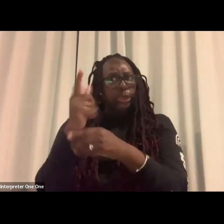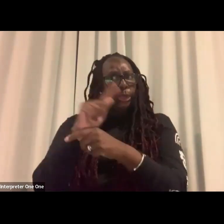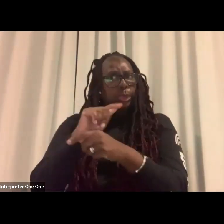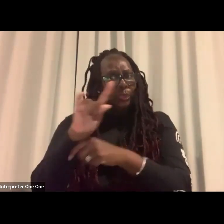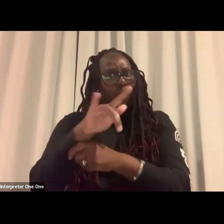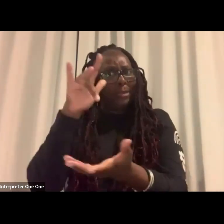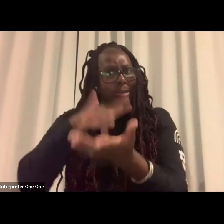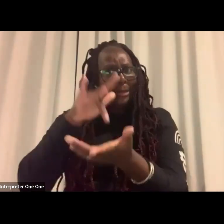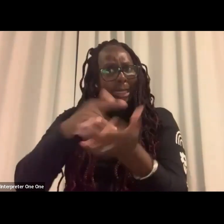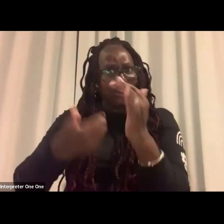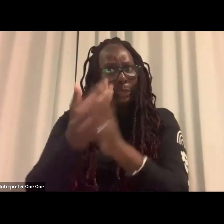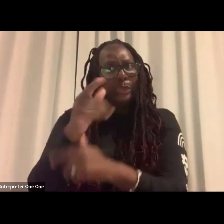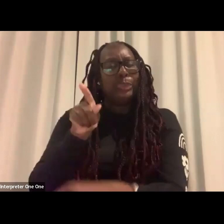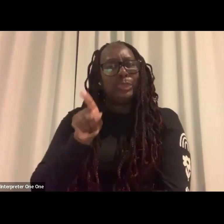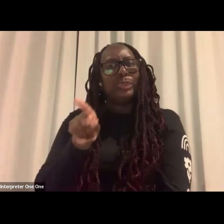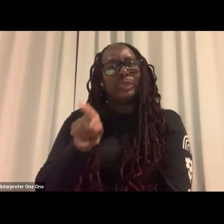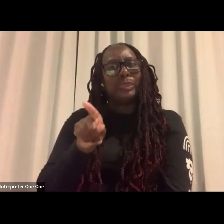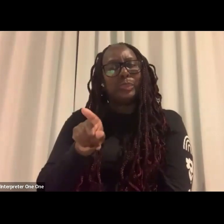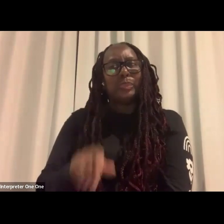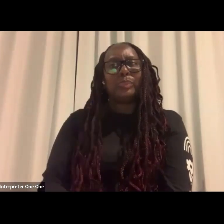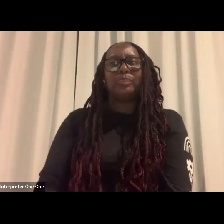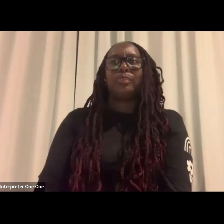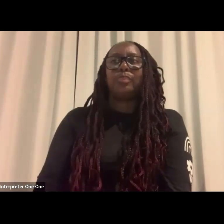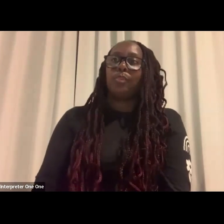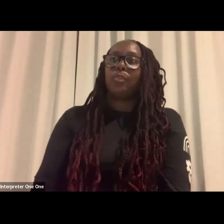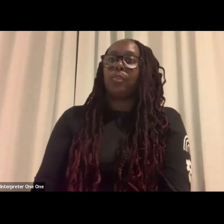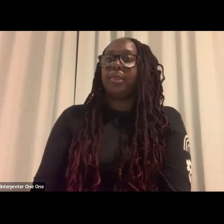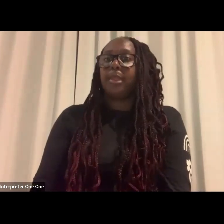as it's